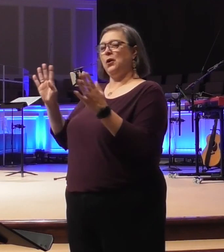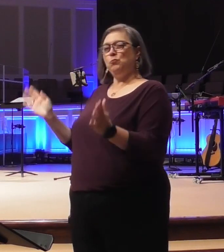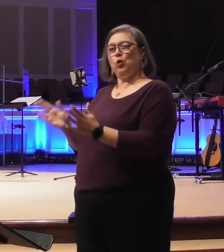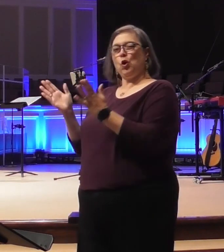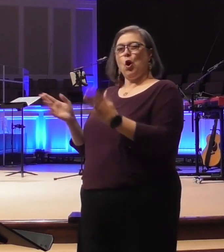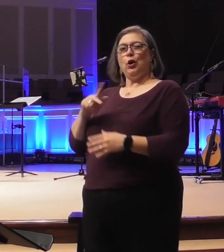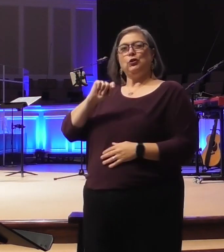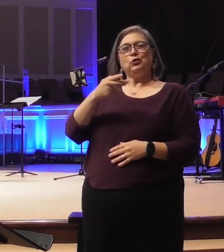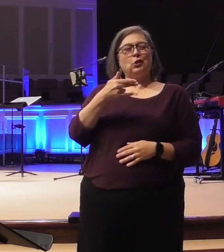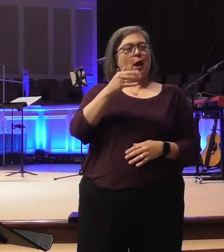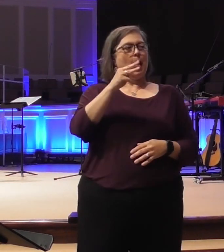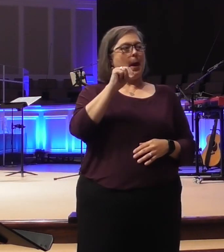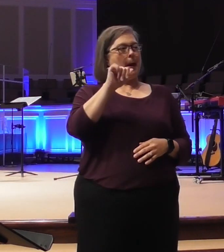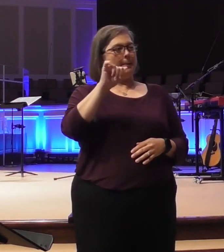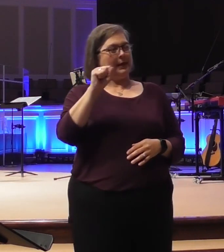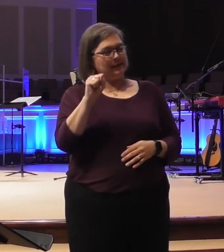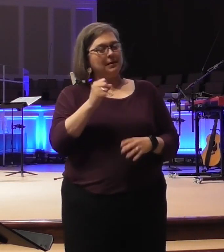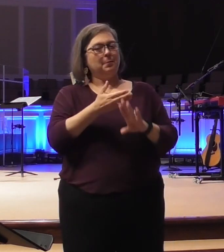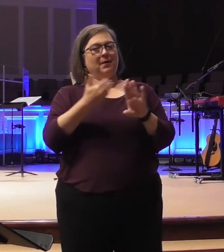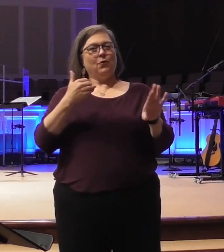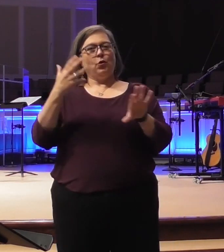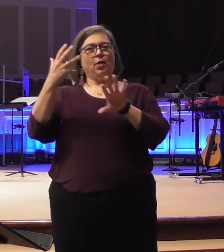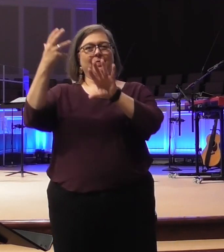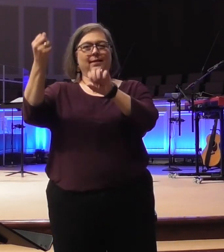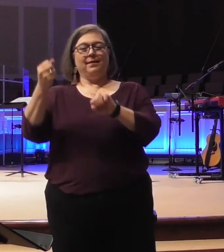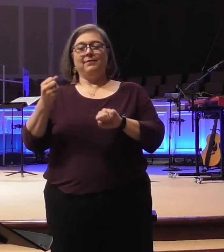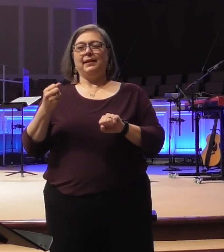encourage Thomas before you go. And then make